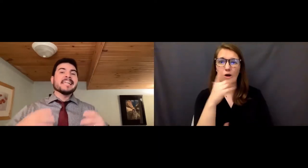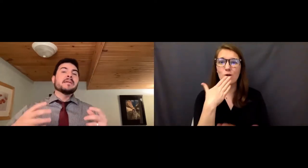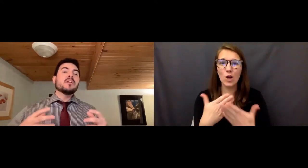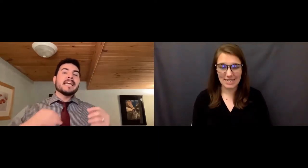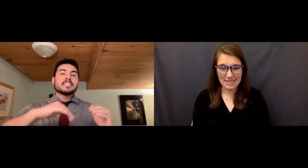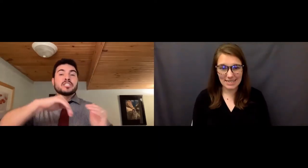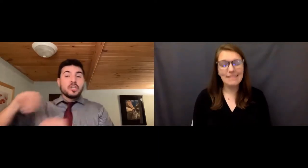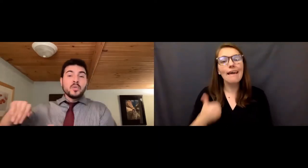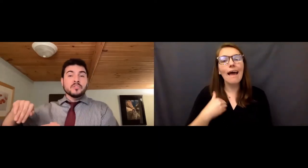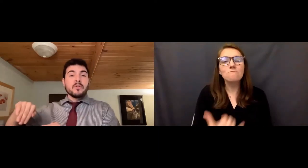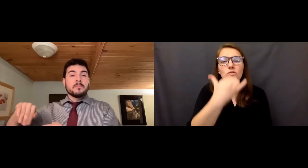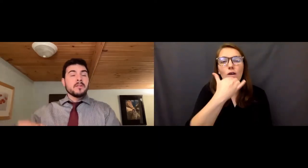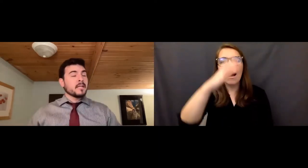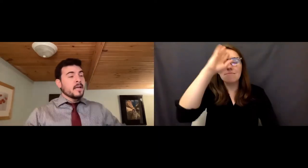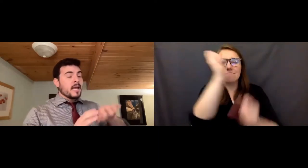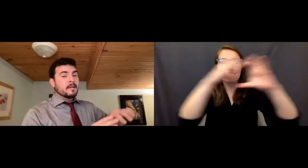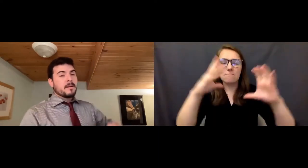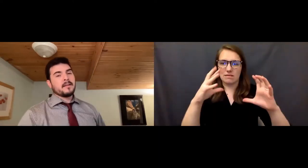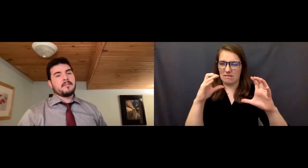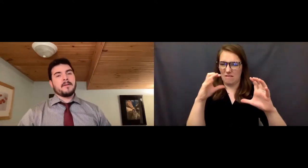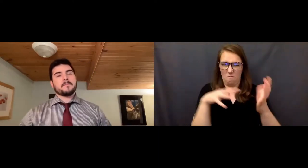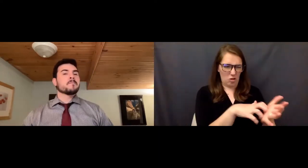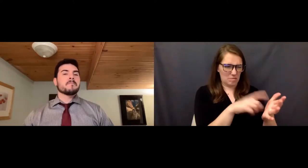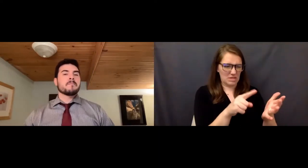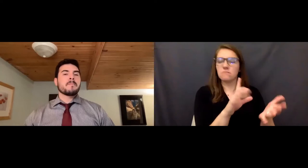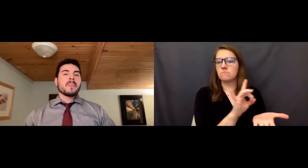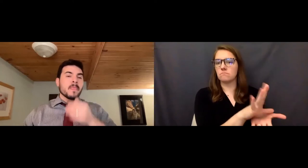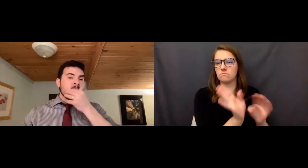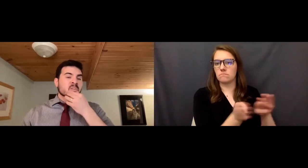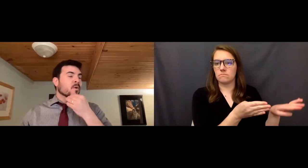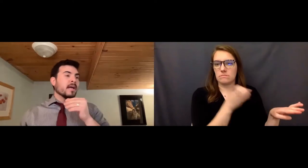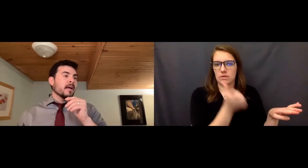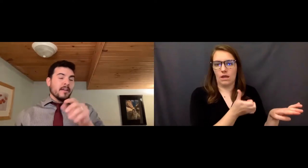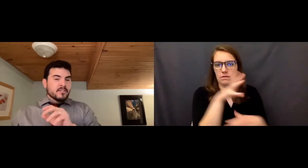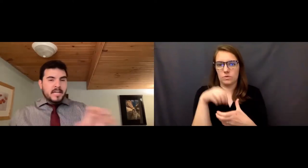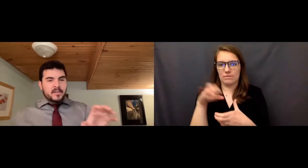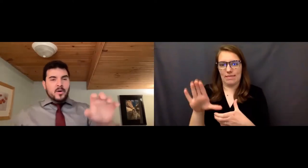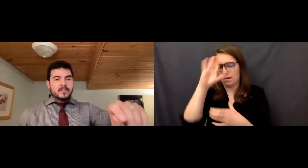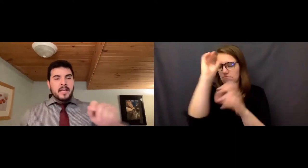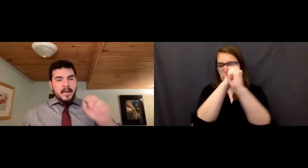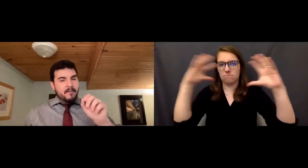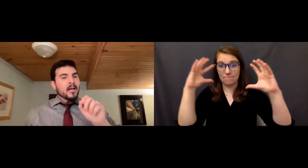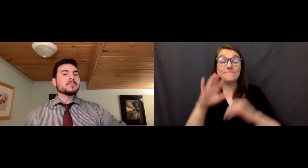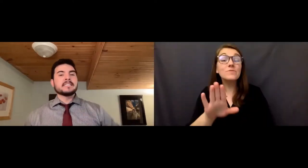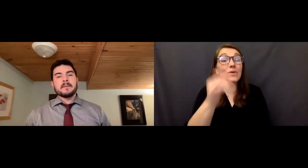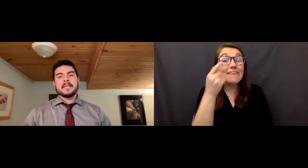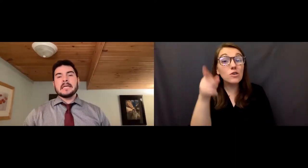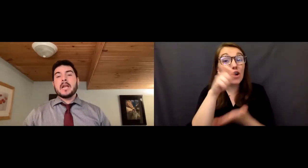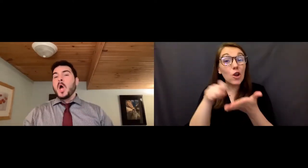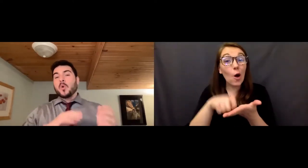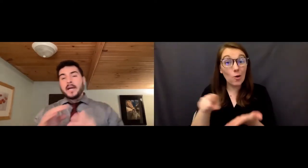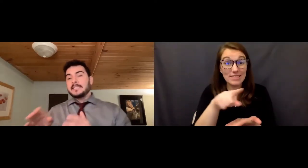that deliberately excludes vulnerability and dependency. So if you're taking notes, and if it helps to